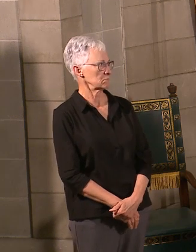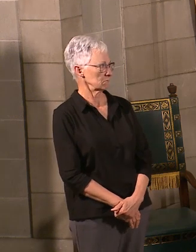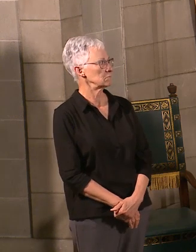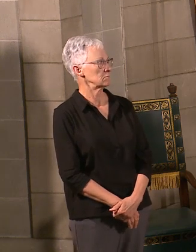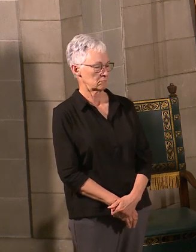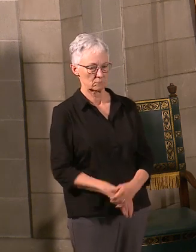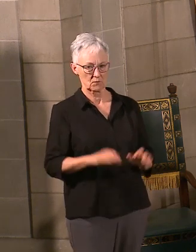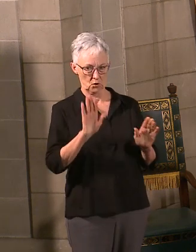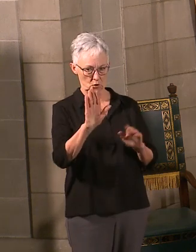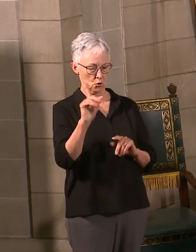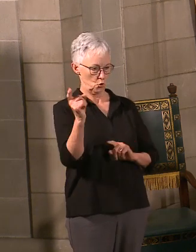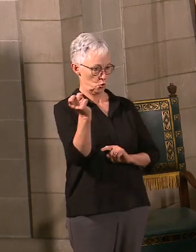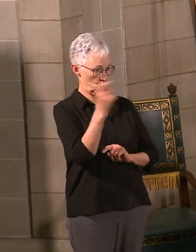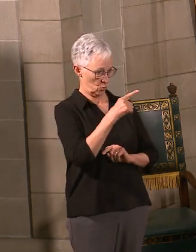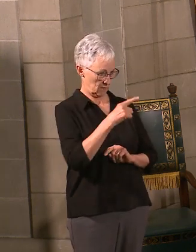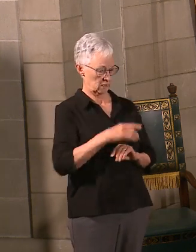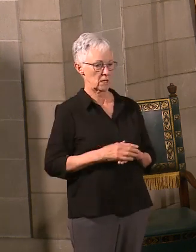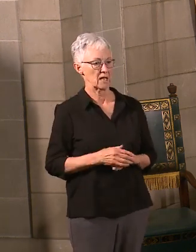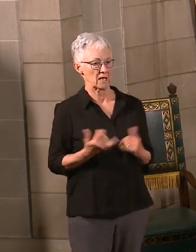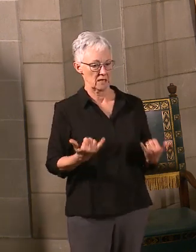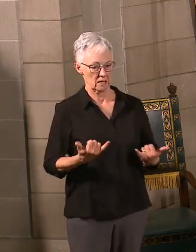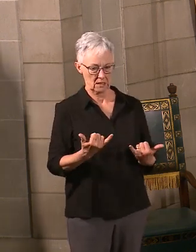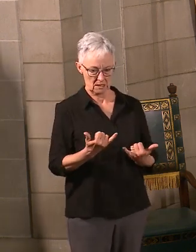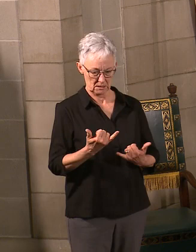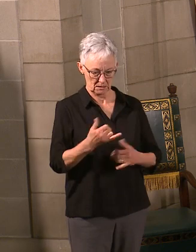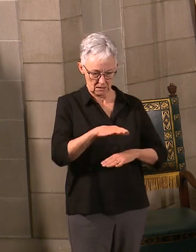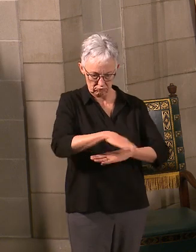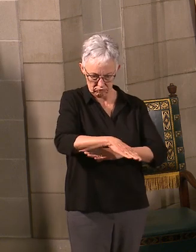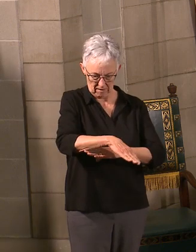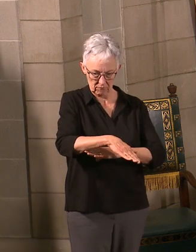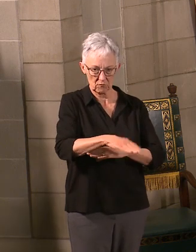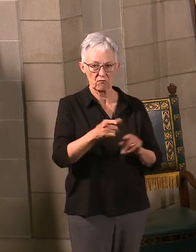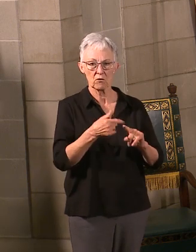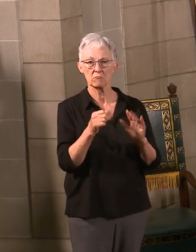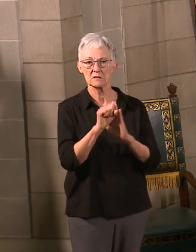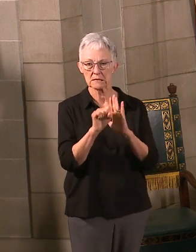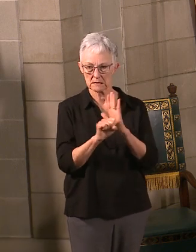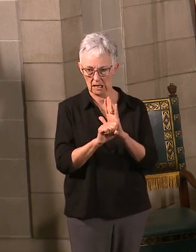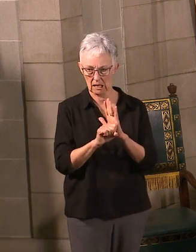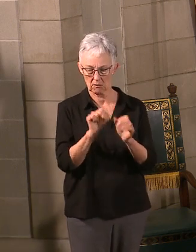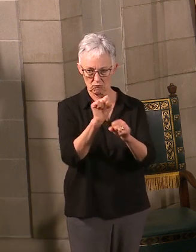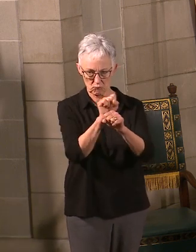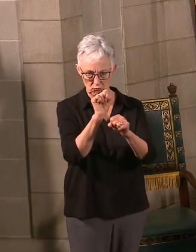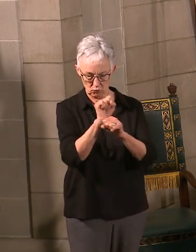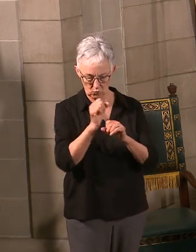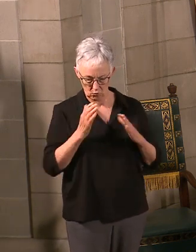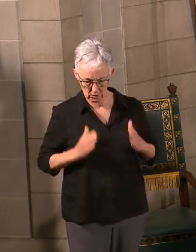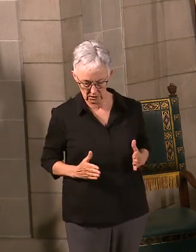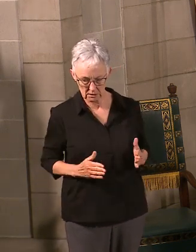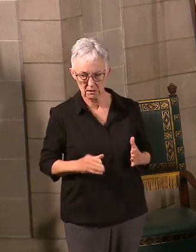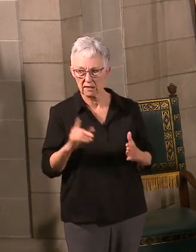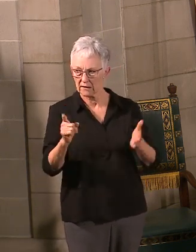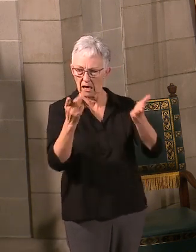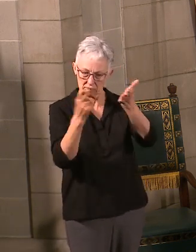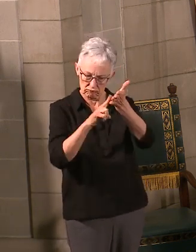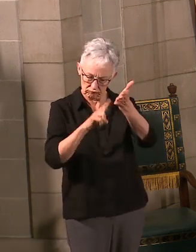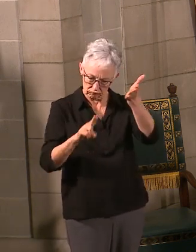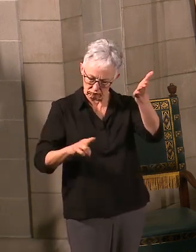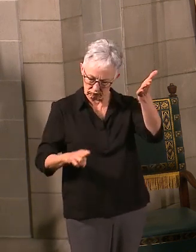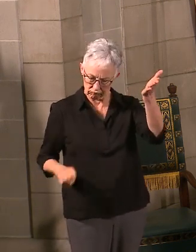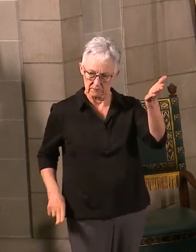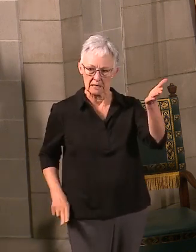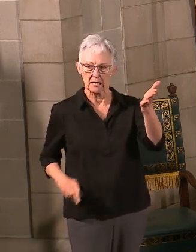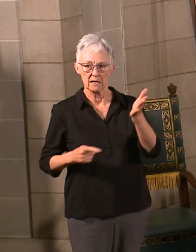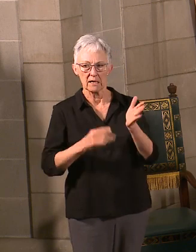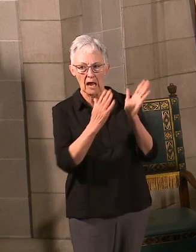So the question was a petition from our state teammates. I believe they were asking for more money to